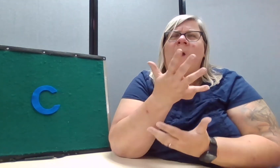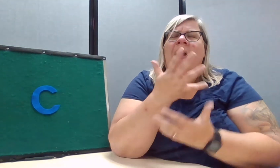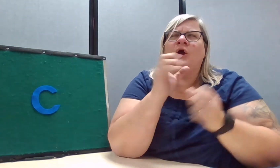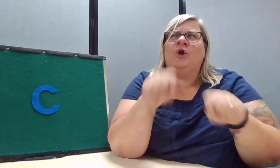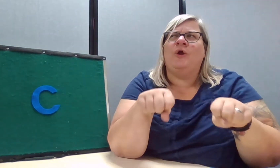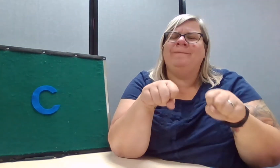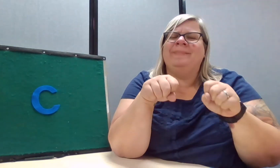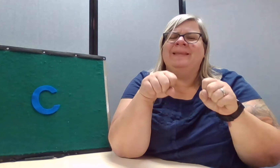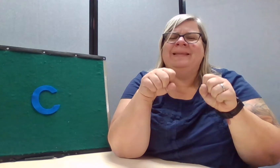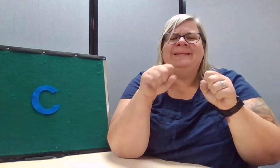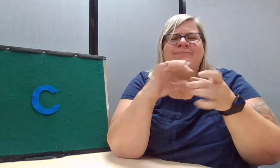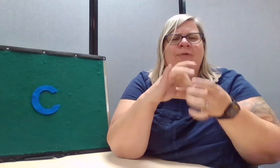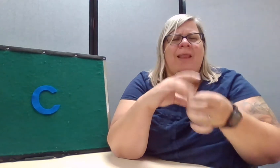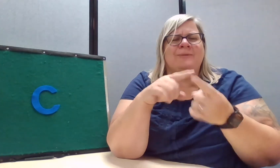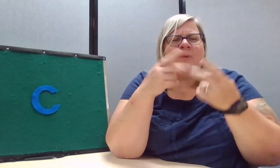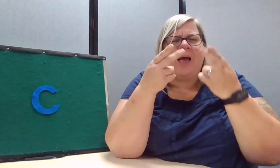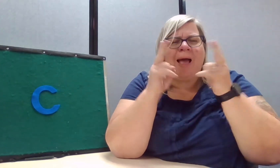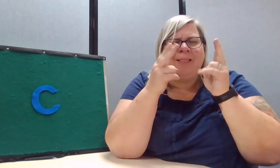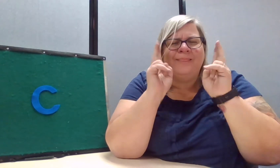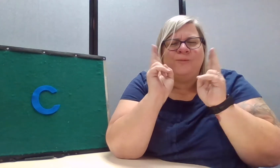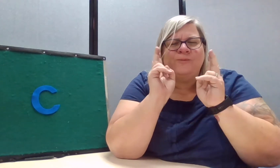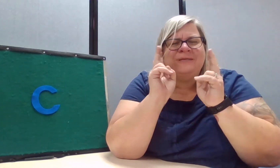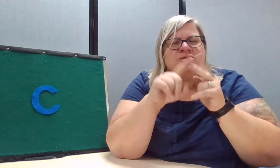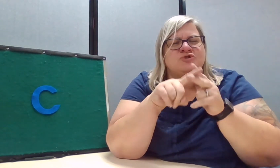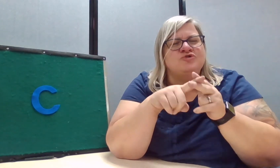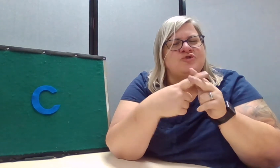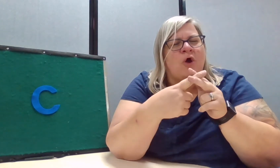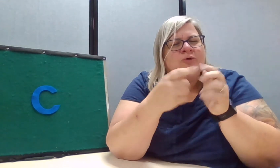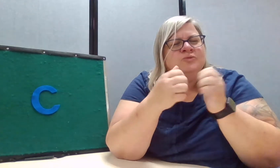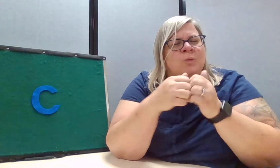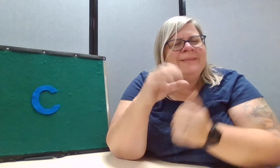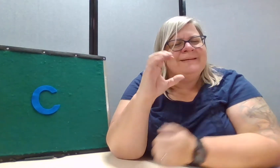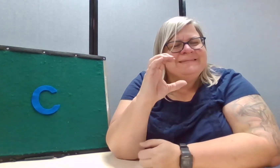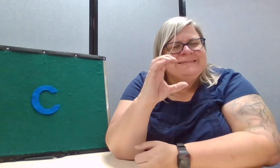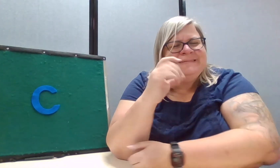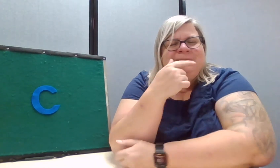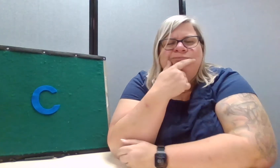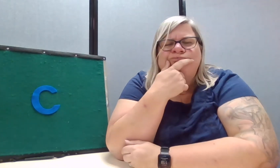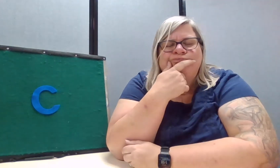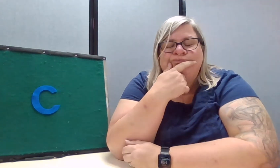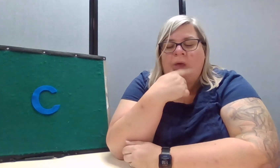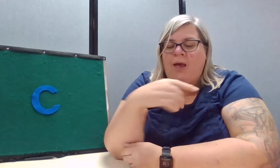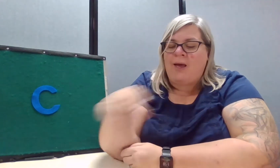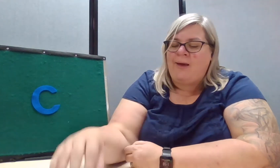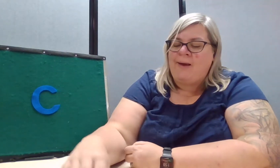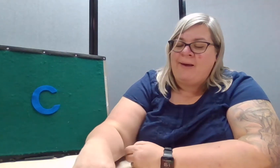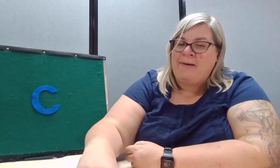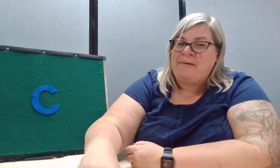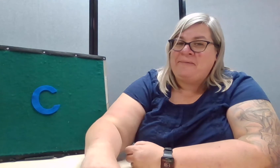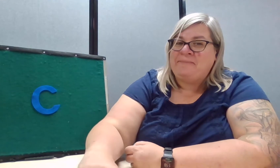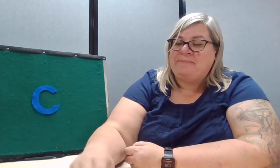What Halloween word starts with the letter C?